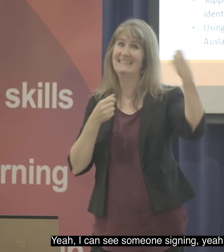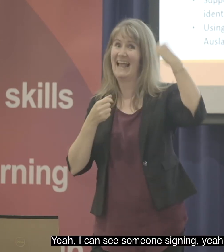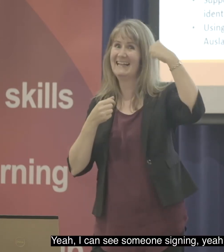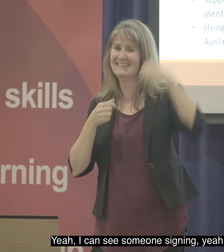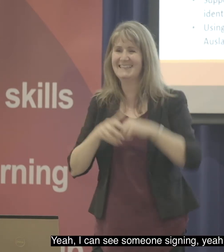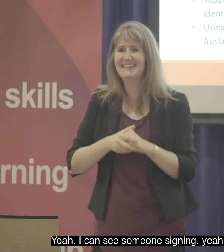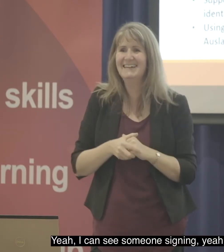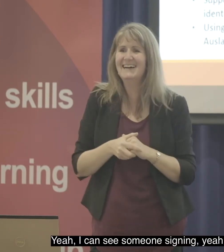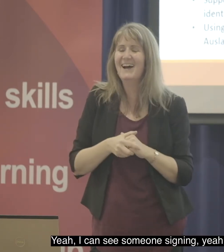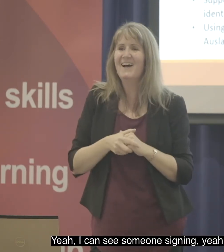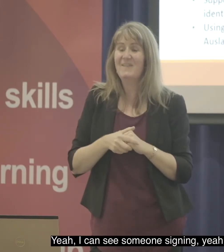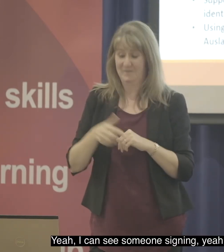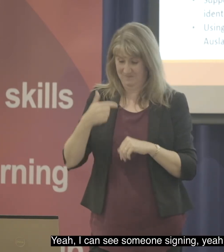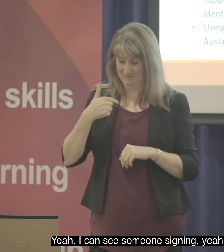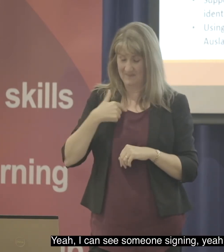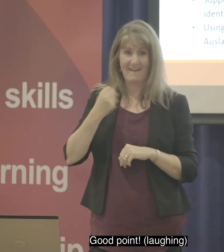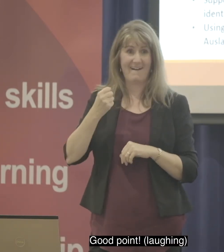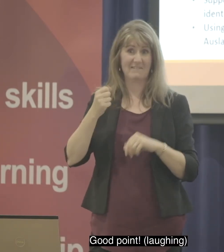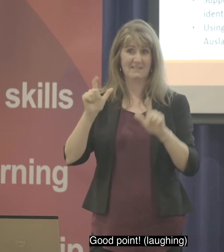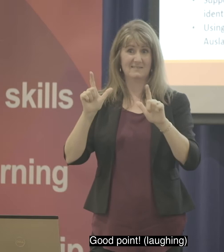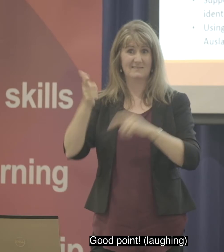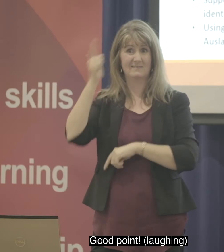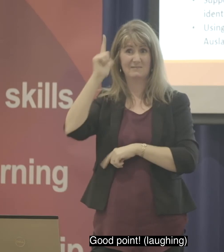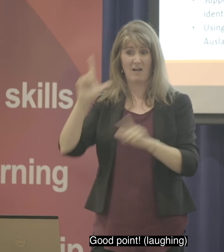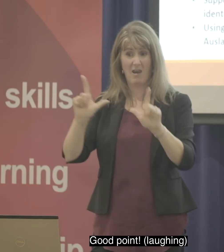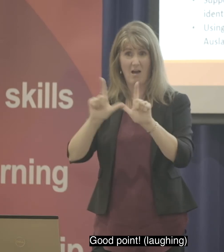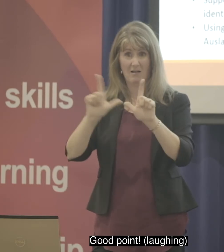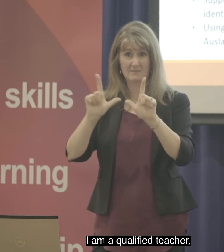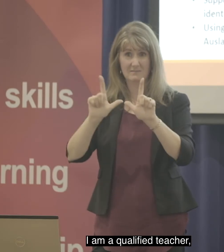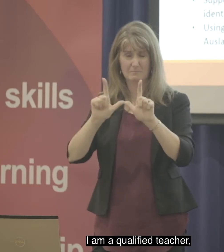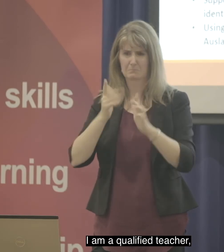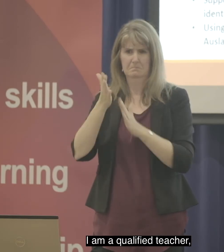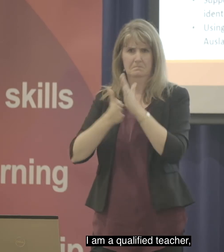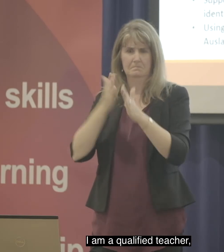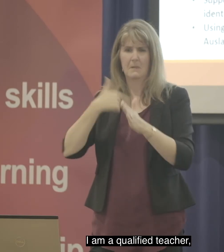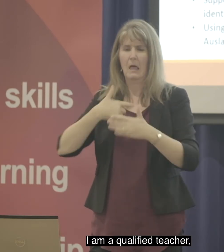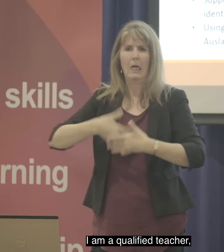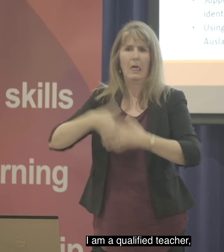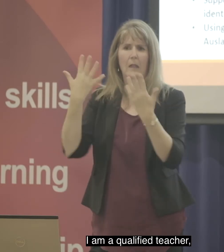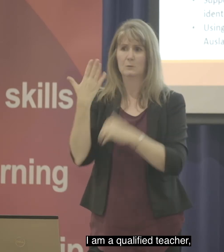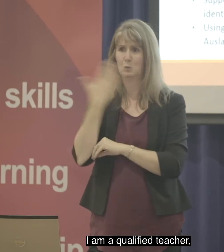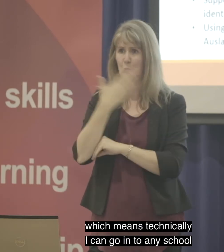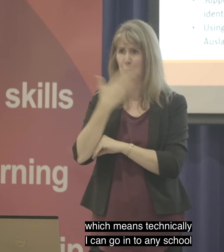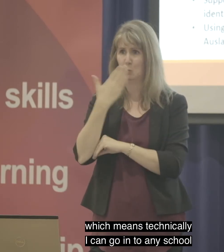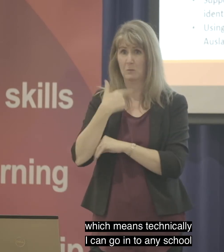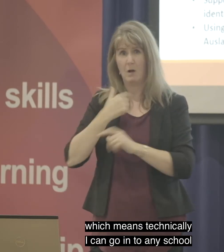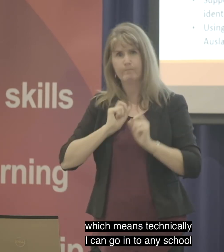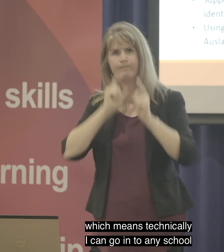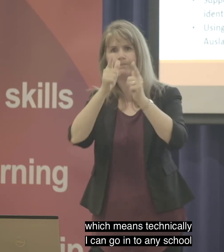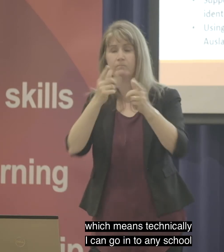Yeah, so I can see someone signing. Yay! Good point. I am a qualified teacher, which means technically I